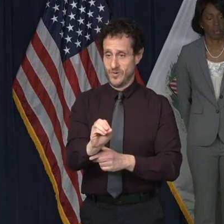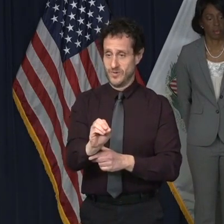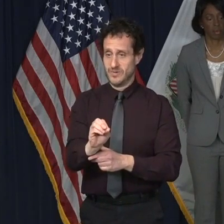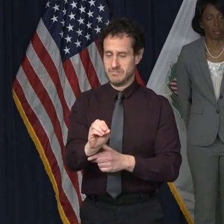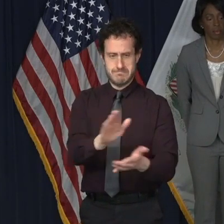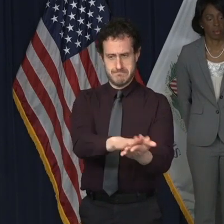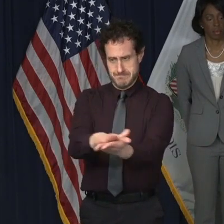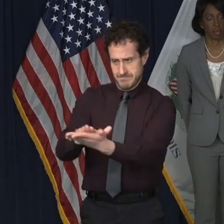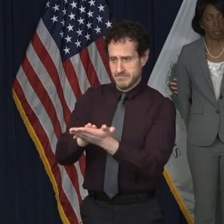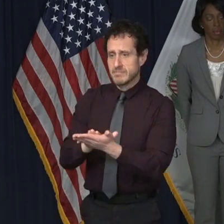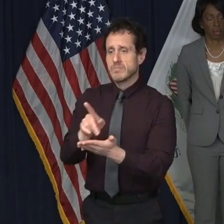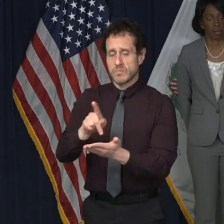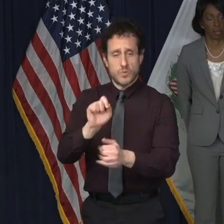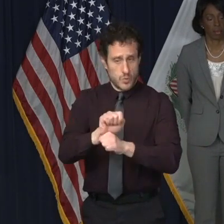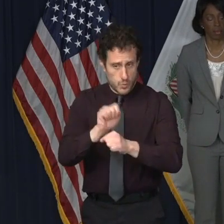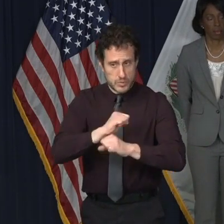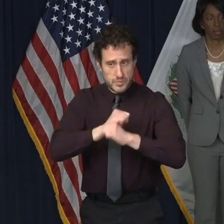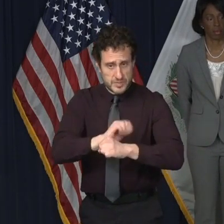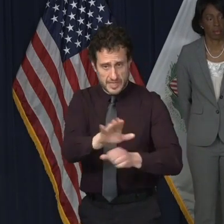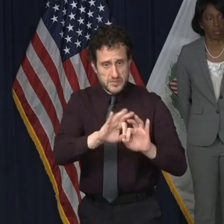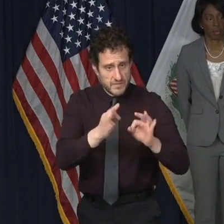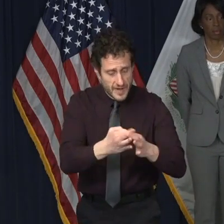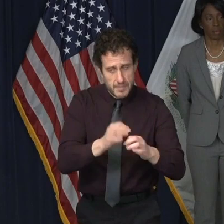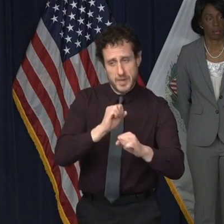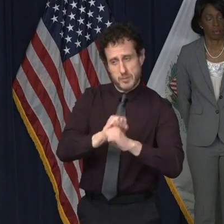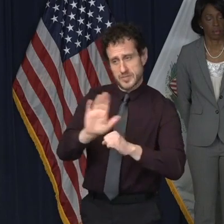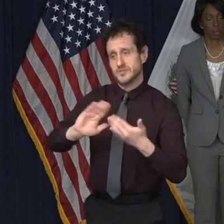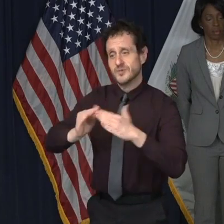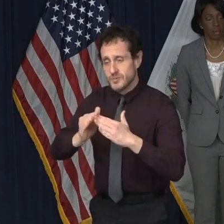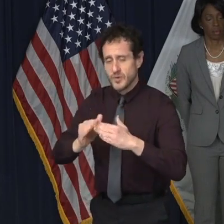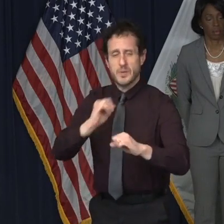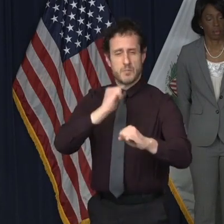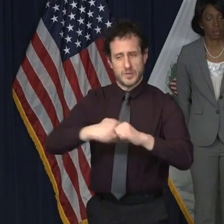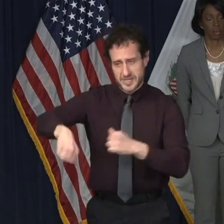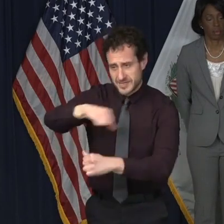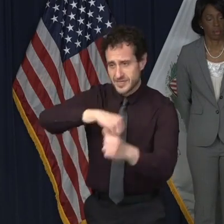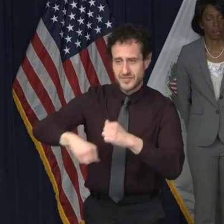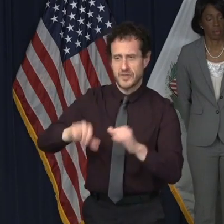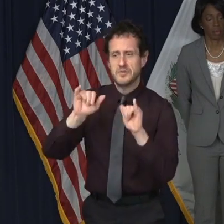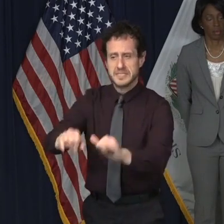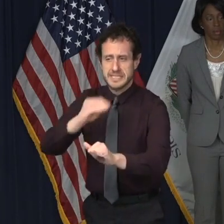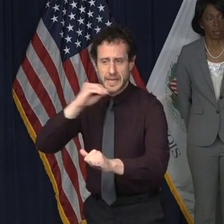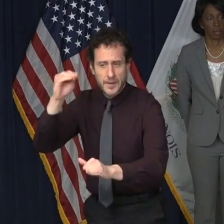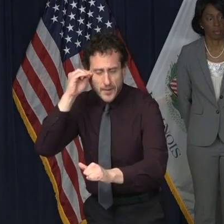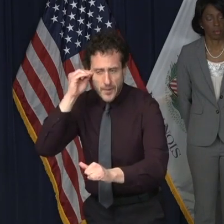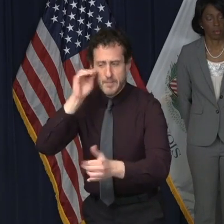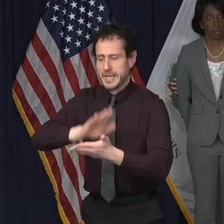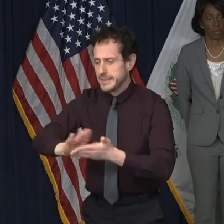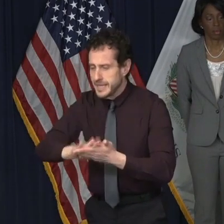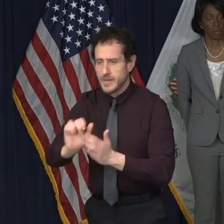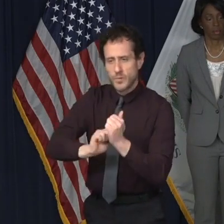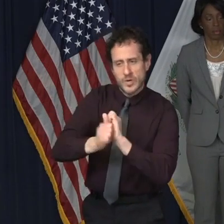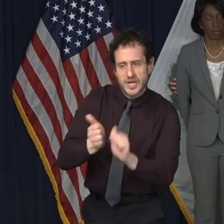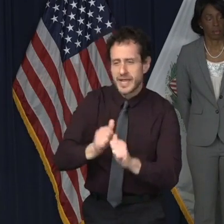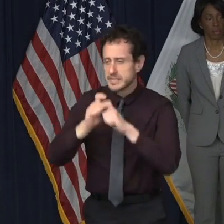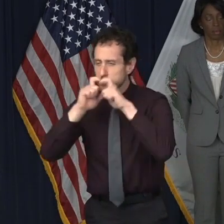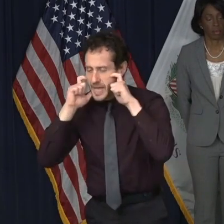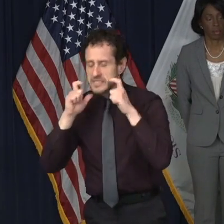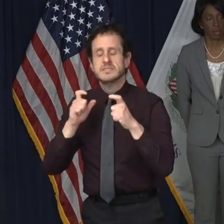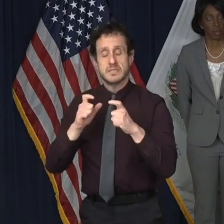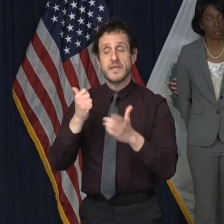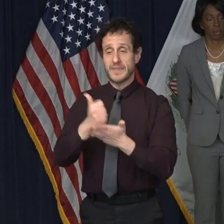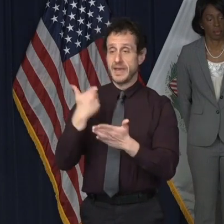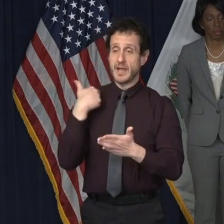your families, protect your communities, protect each other have also given us another tool, and that's